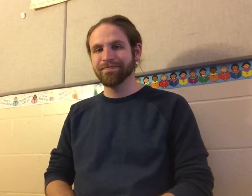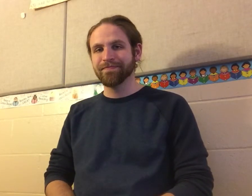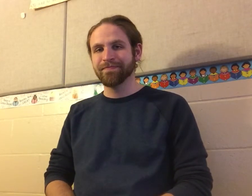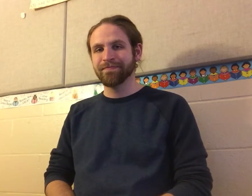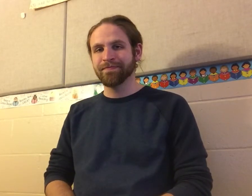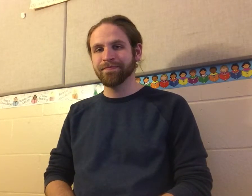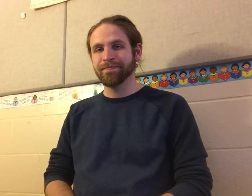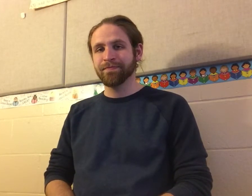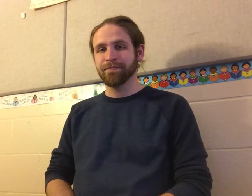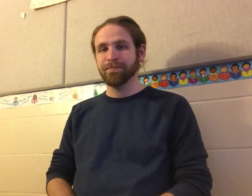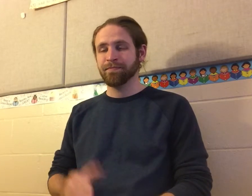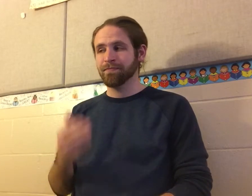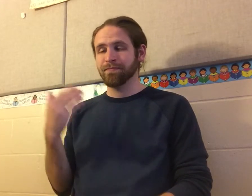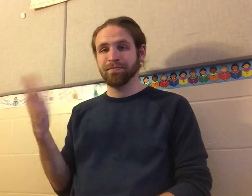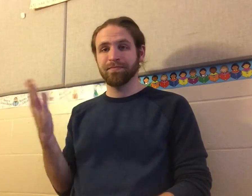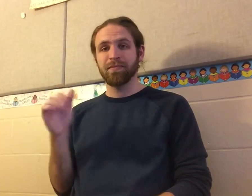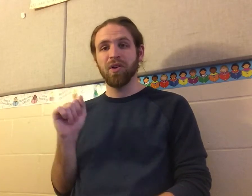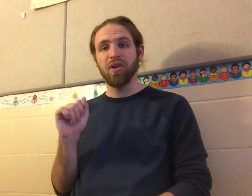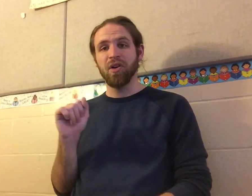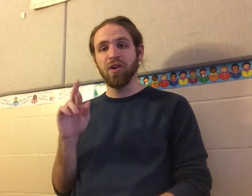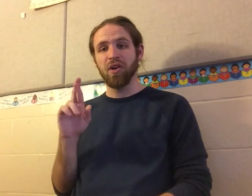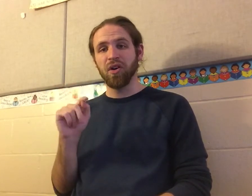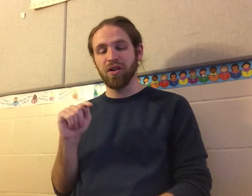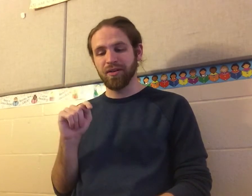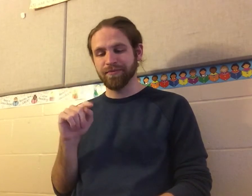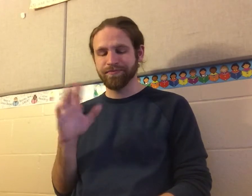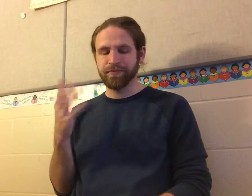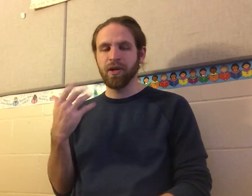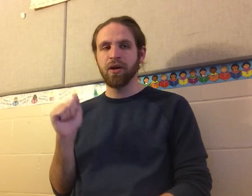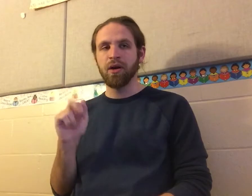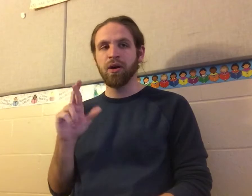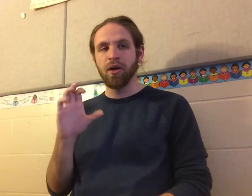This Arctic crane fly has amazingly long legs.